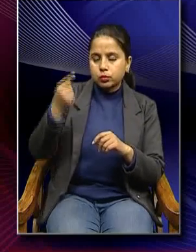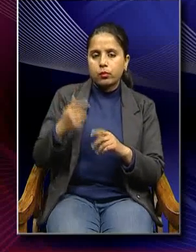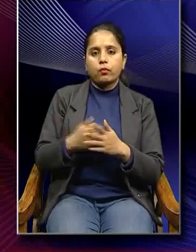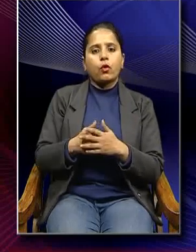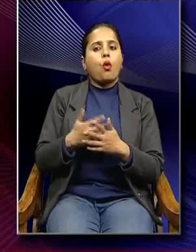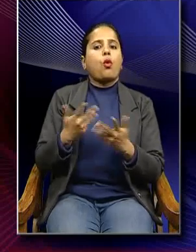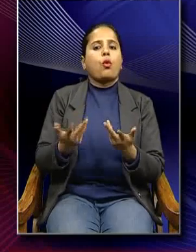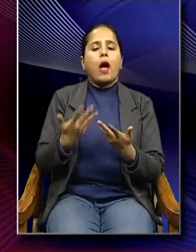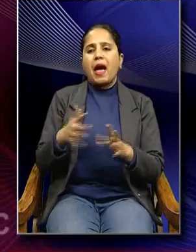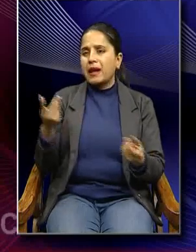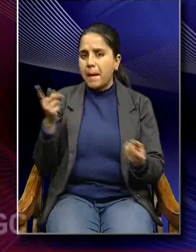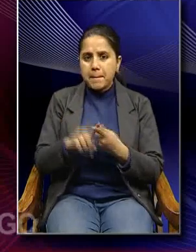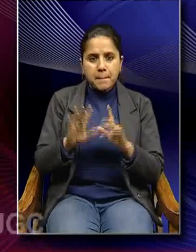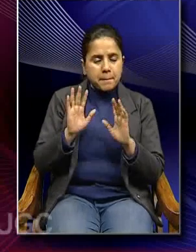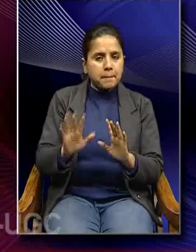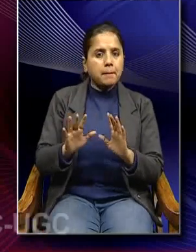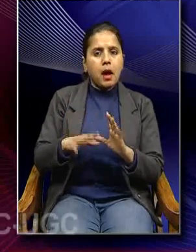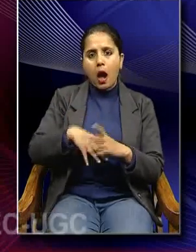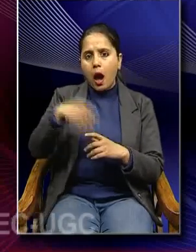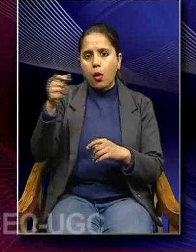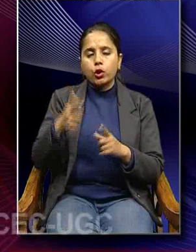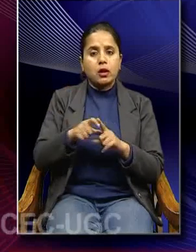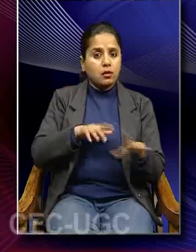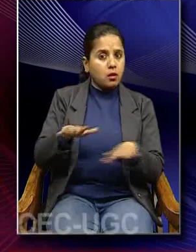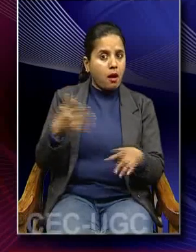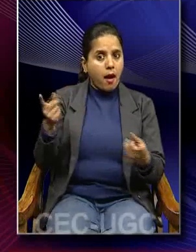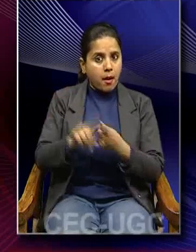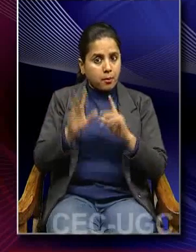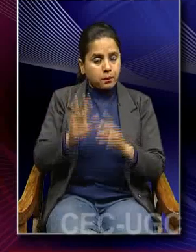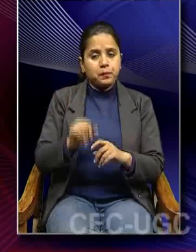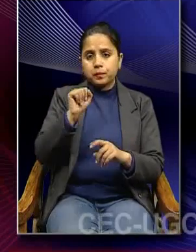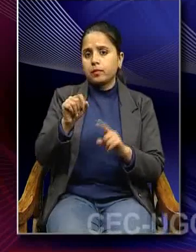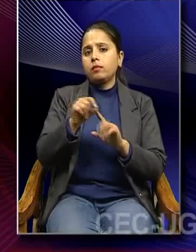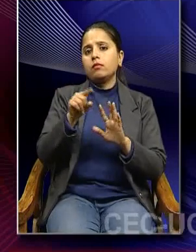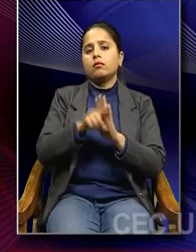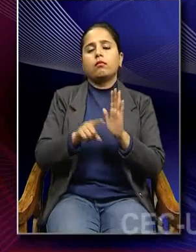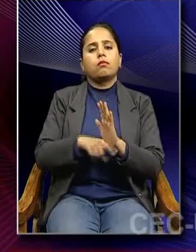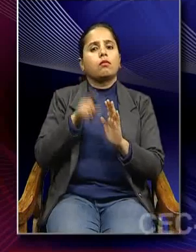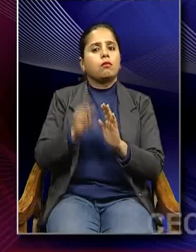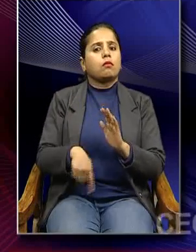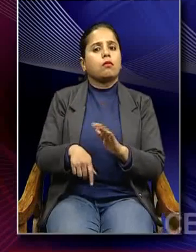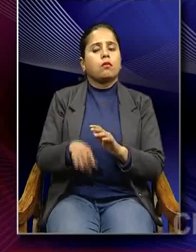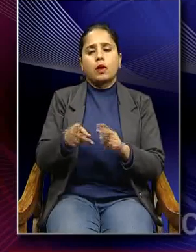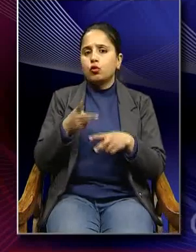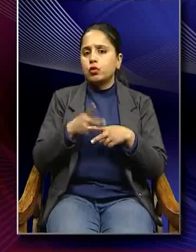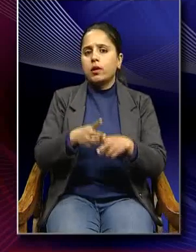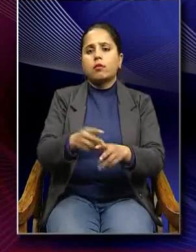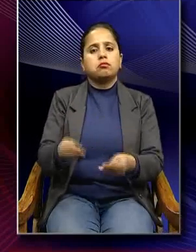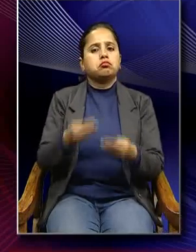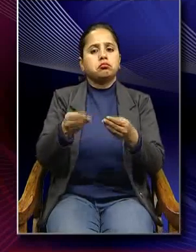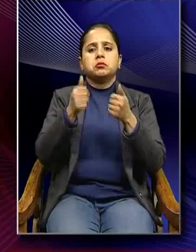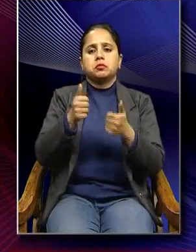anything happens externally or disaster happens, your policy is intact and giving you the same